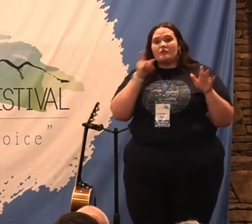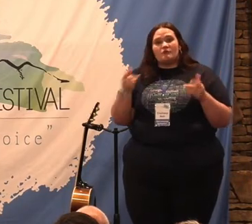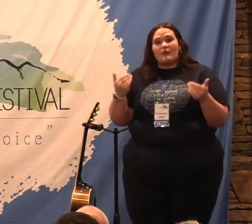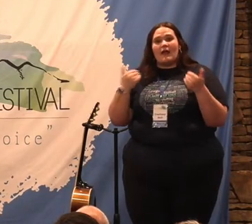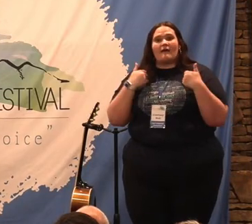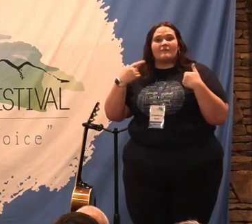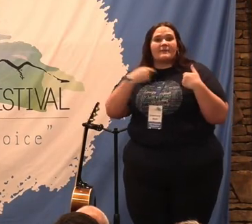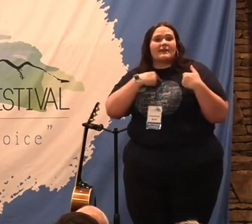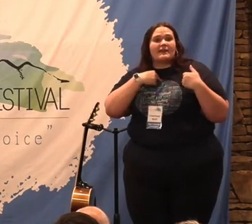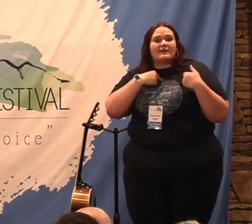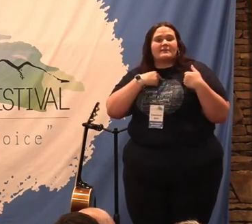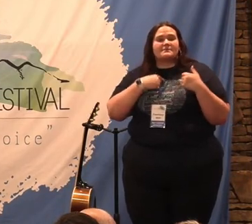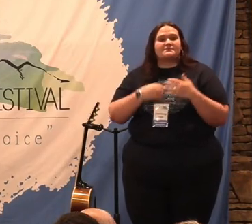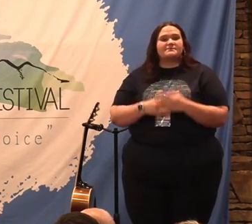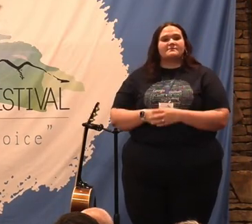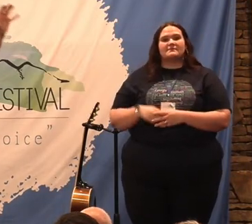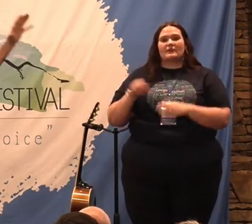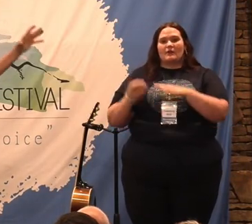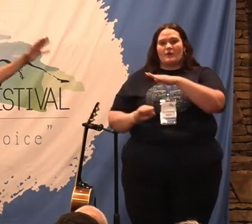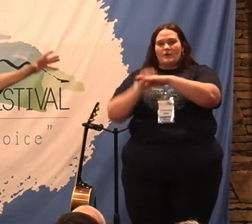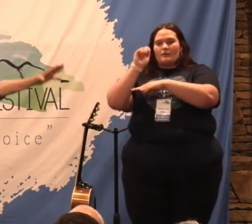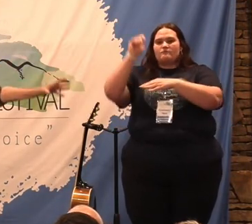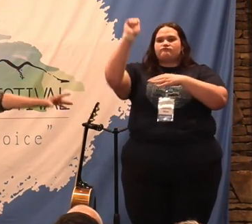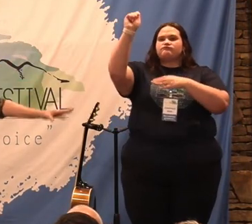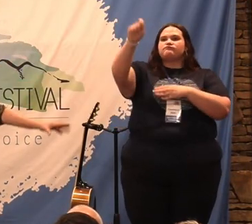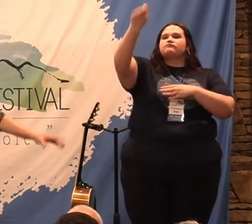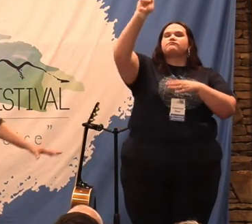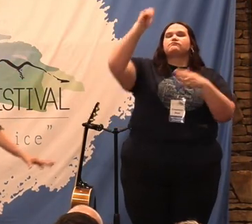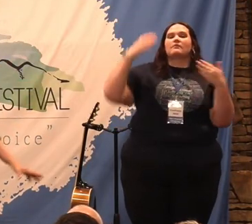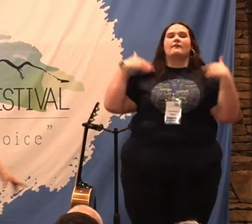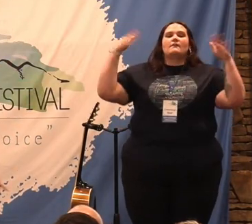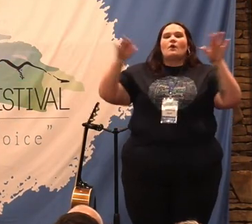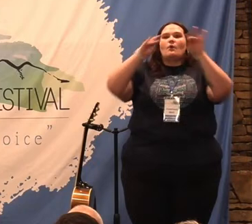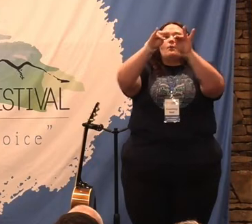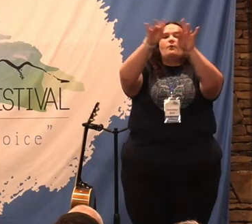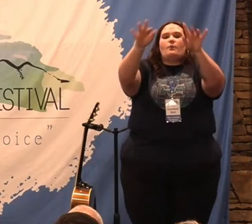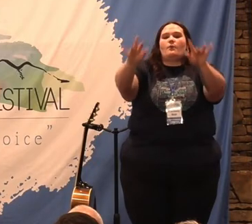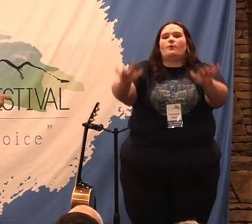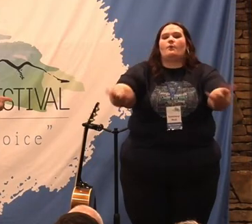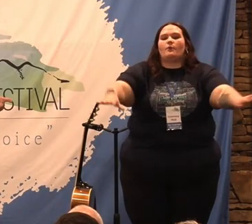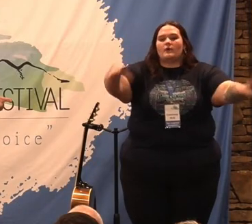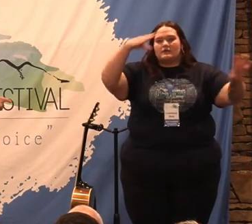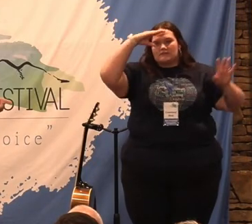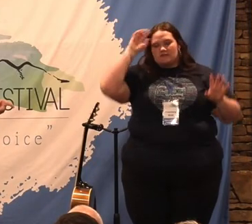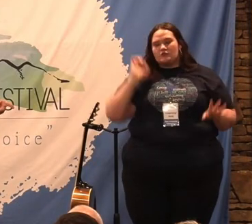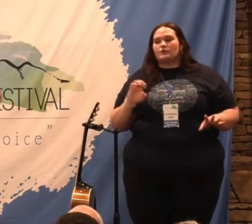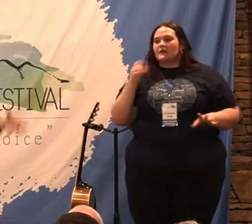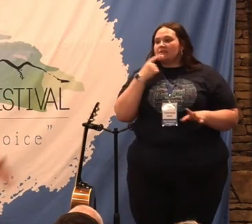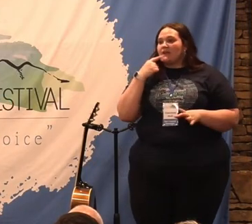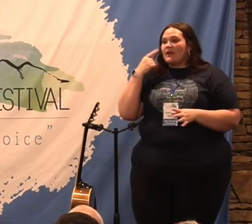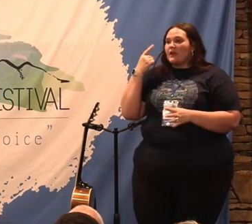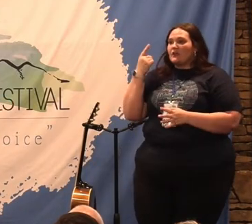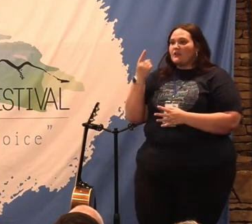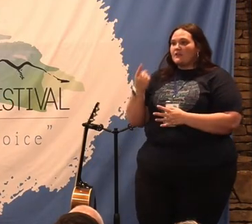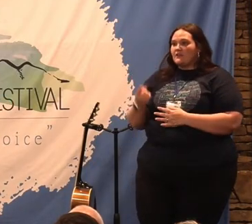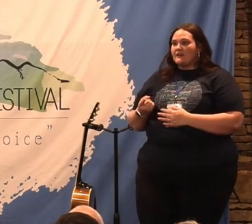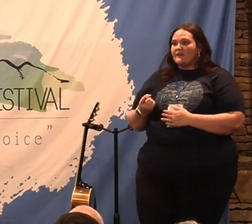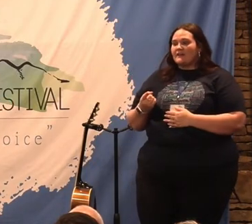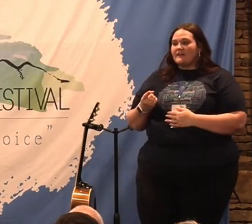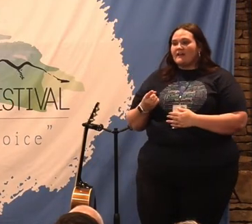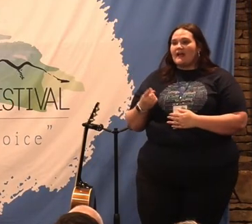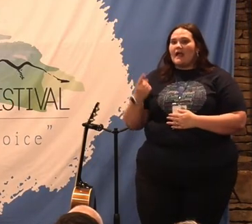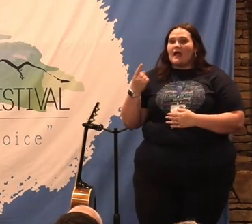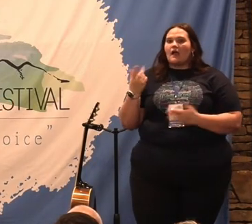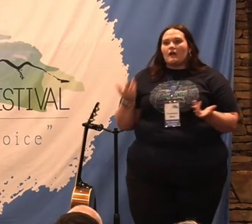she flicked a wand and sent fairy dust flying, and Cinderella said, and you are your fairy groundhog,